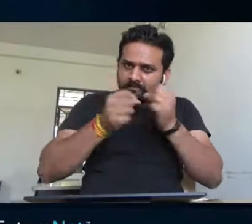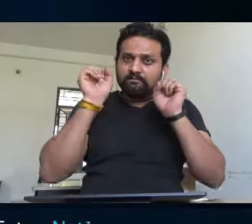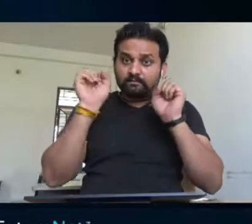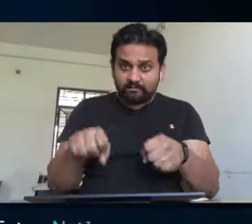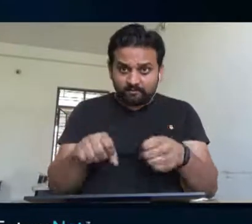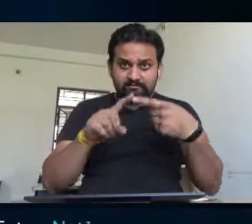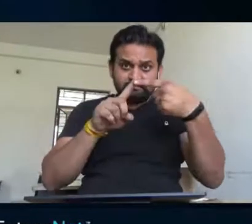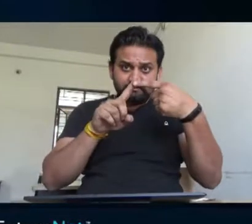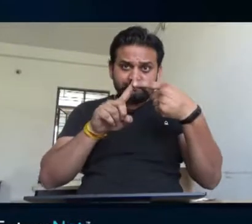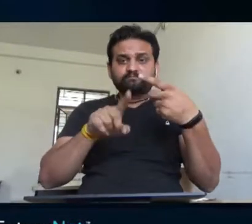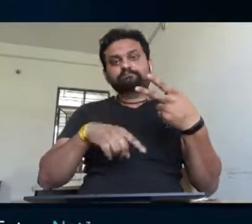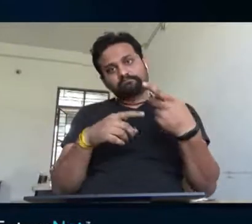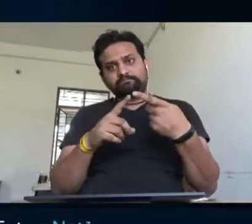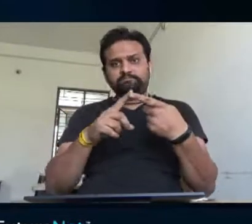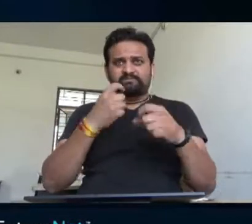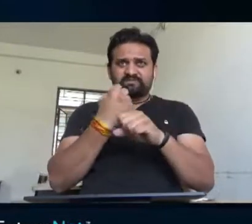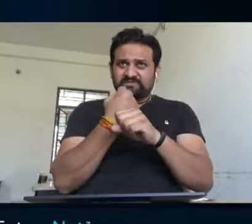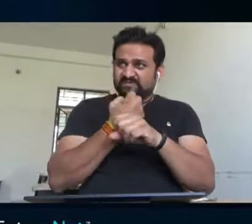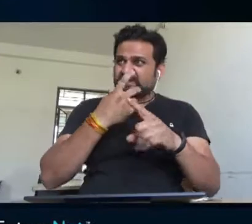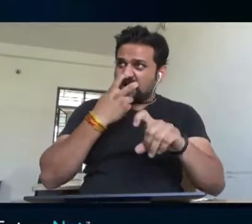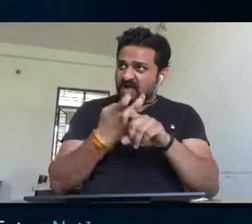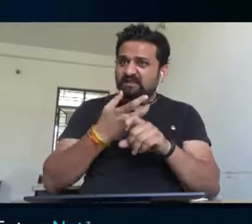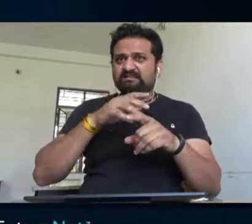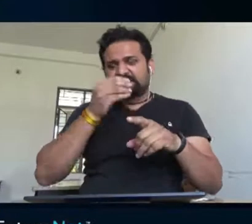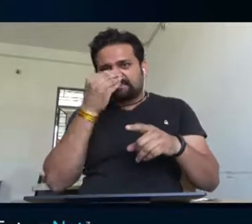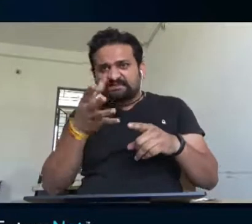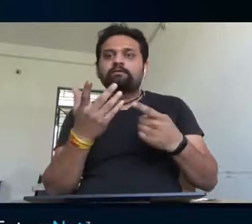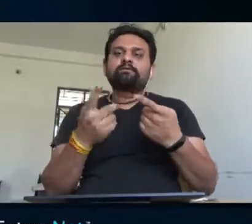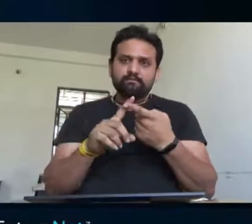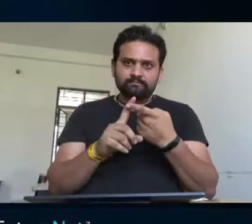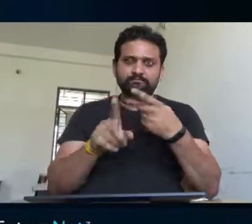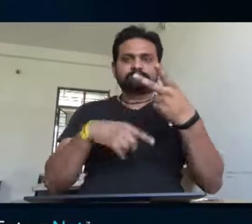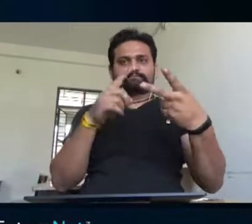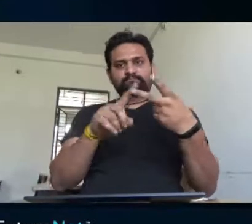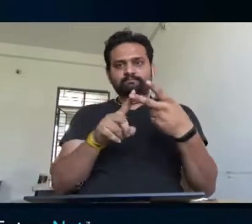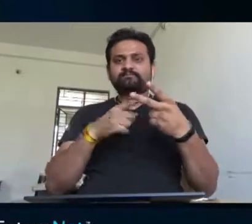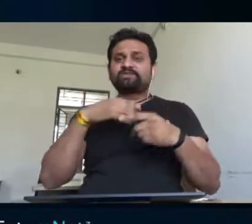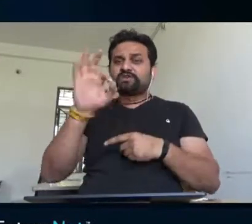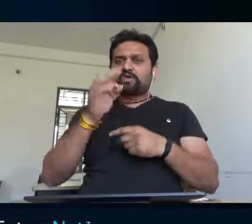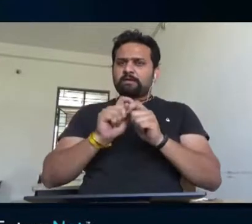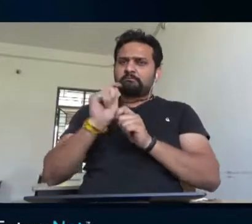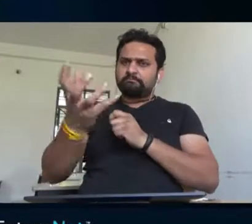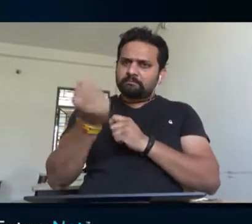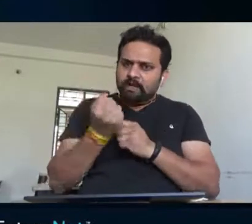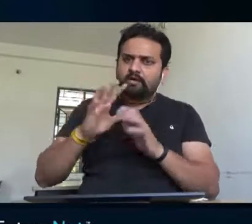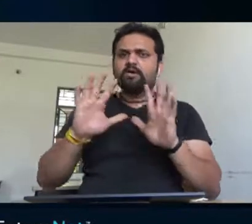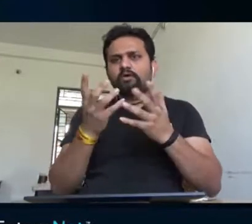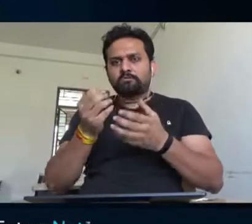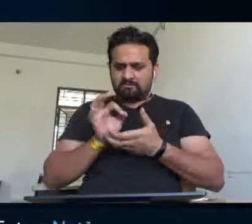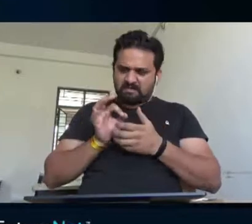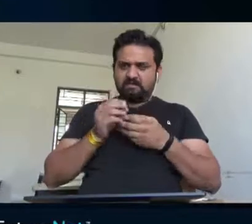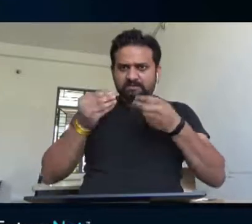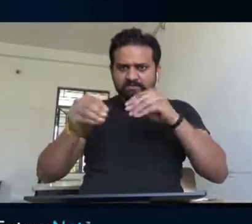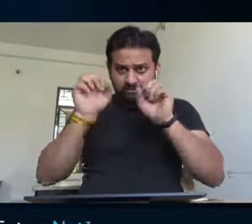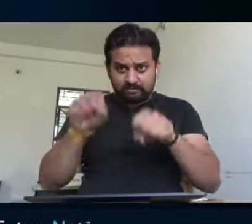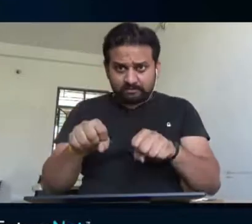Or can I be part of the mining, like in Futuro network? Can I buy and sell the coin? And many